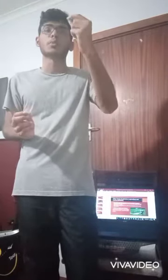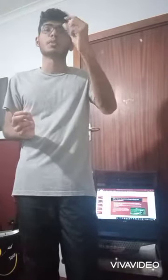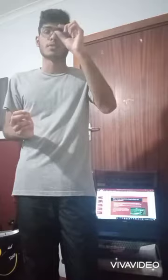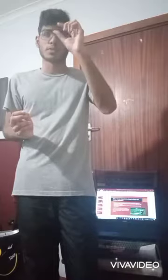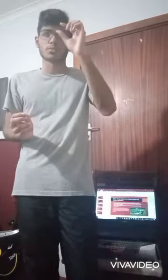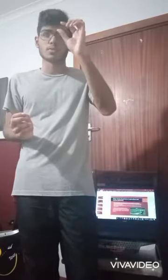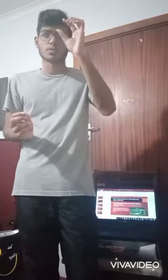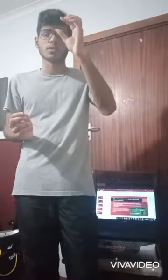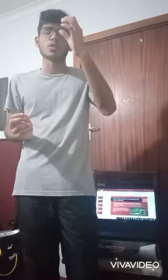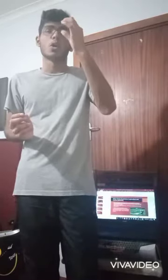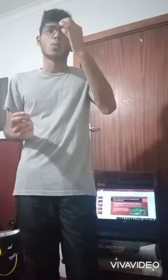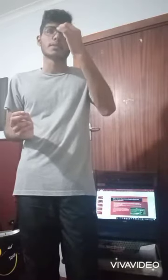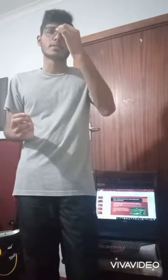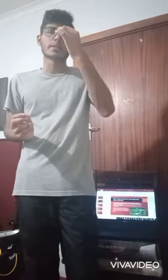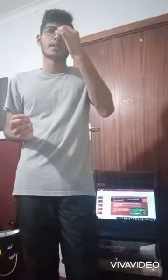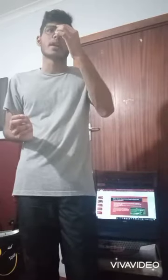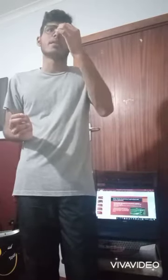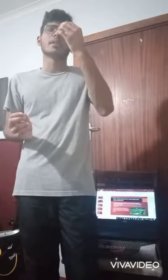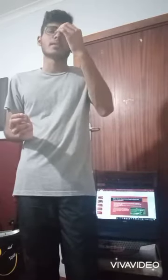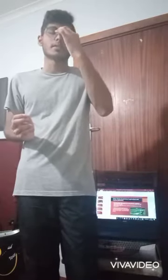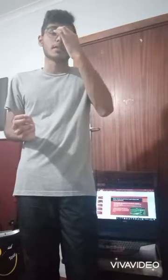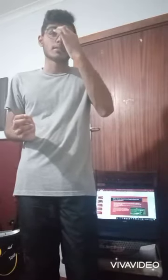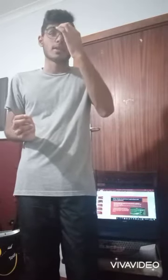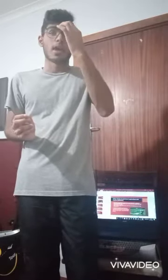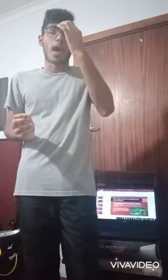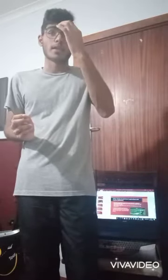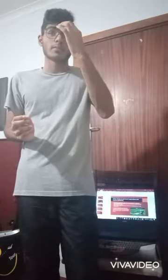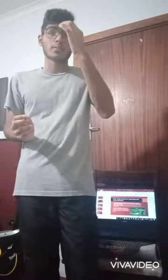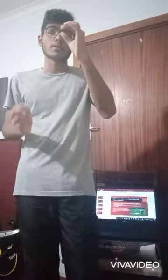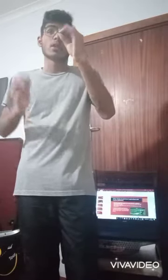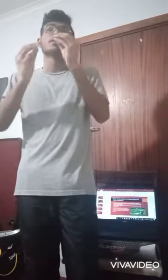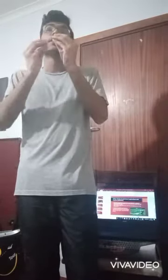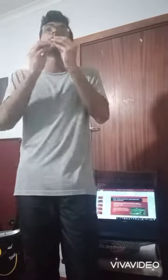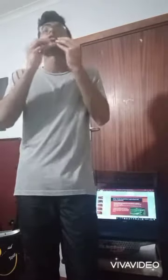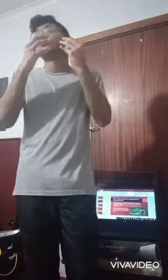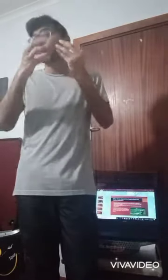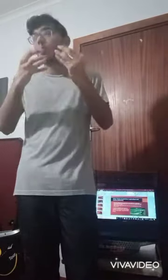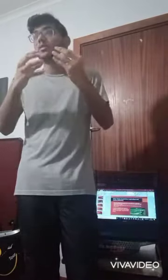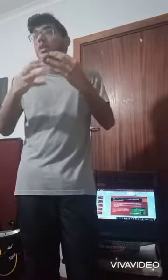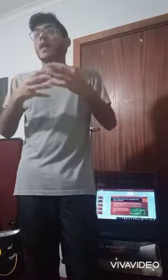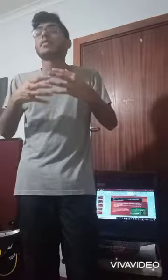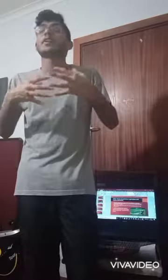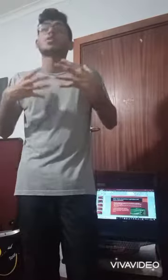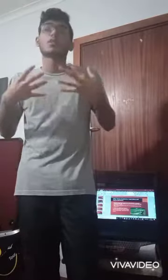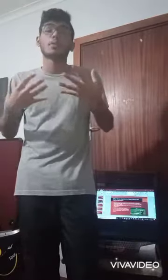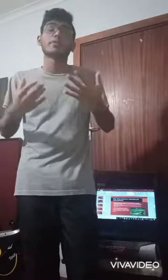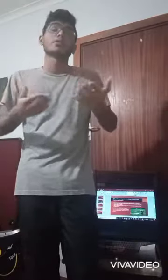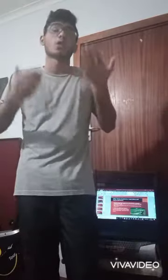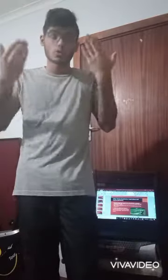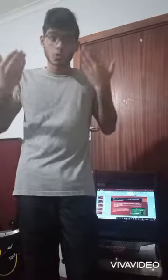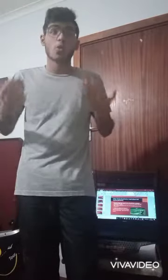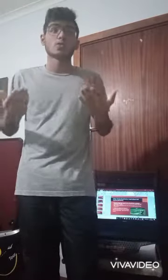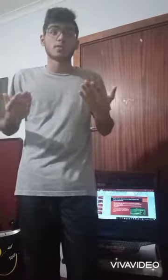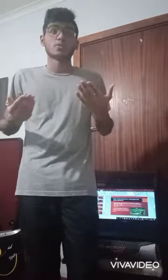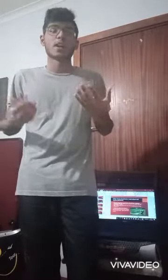renewable resources, we see that these animals tend to get choked and they cannot breathe, which also causes them to die. So